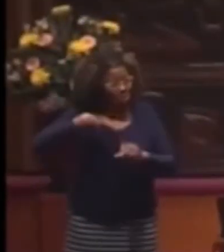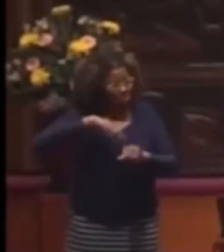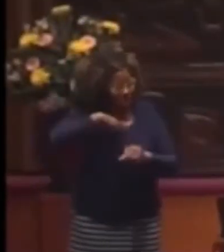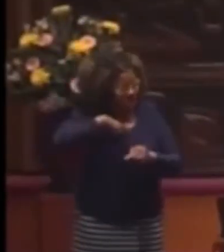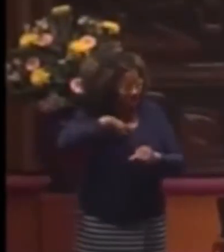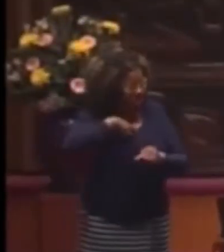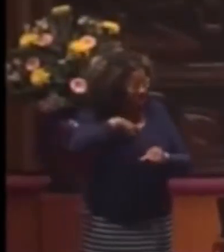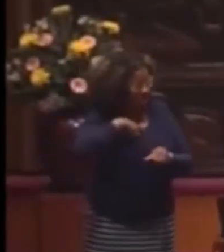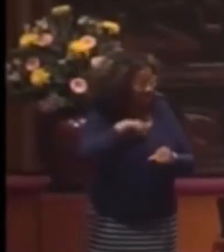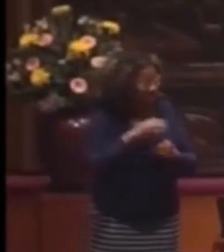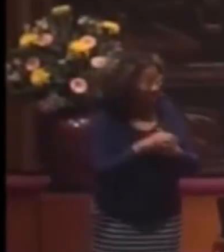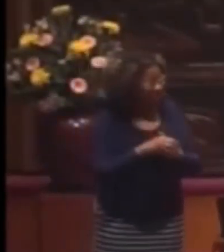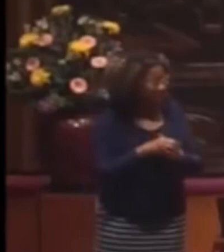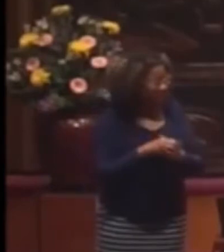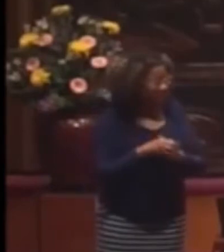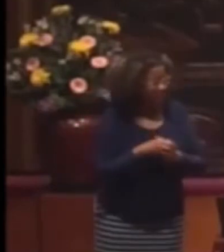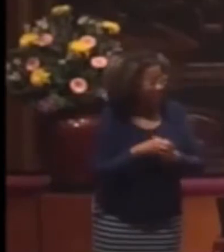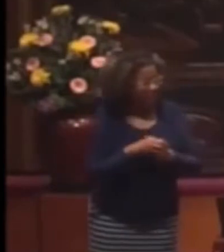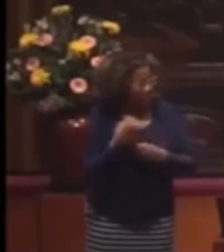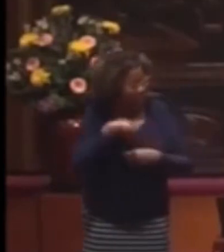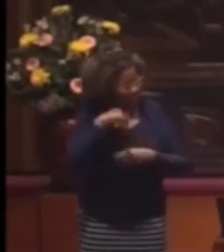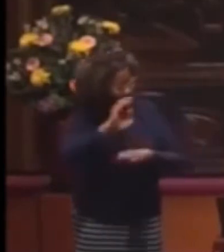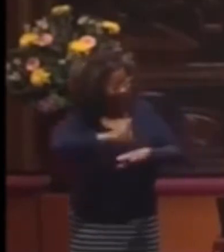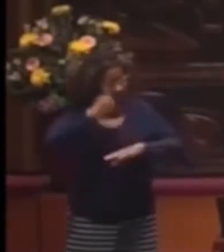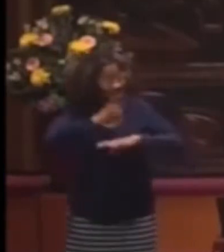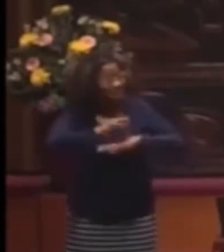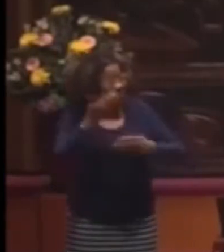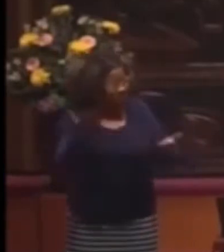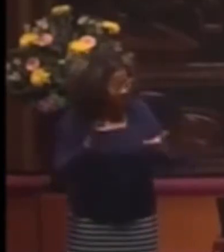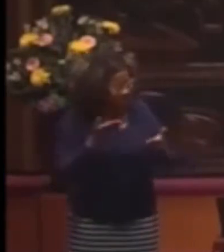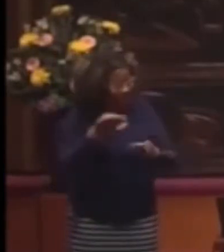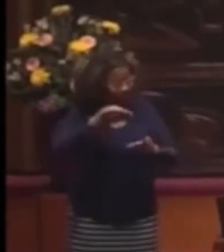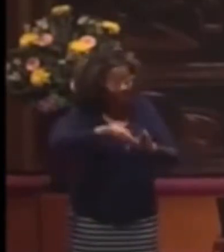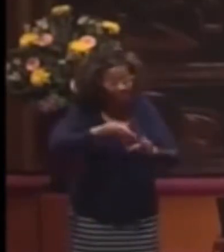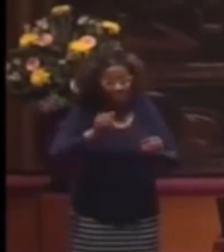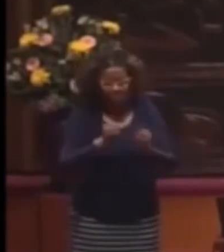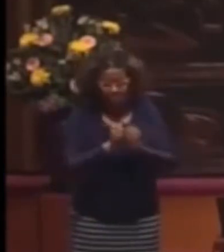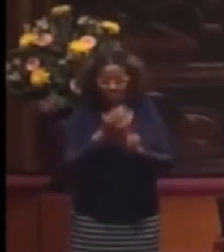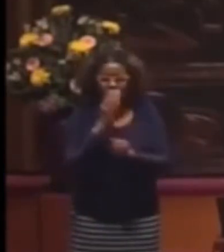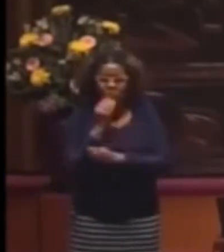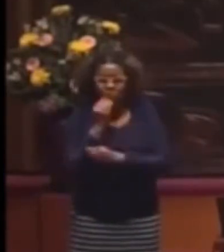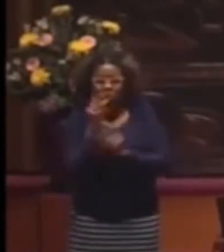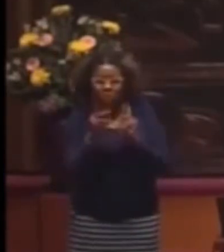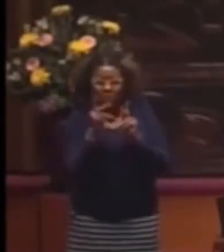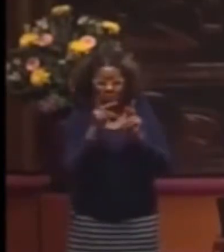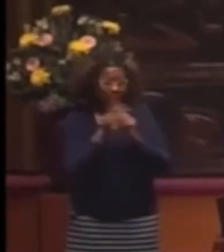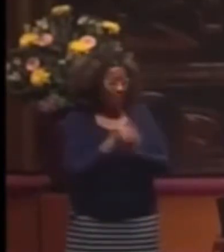of the community that we have created here, part of the Jewish people.